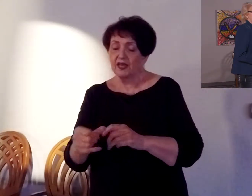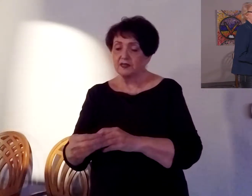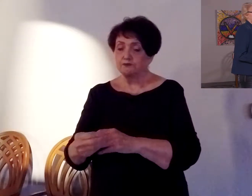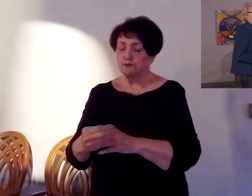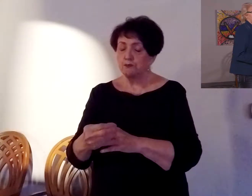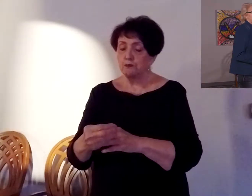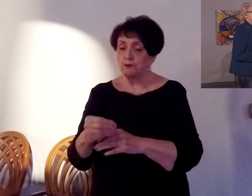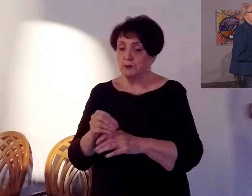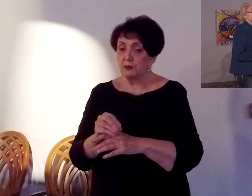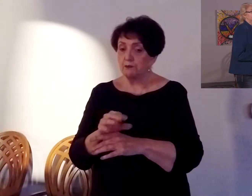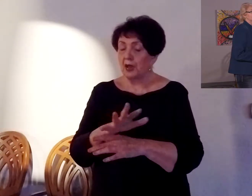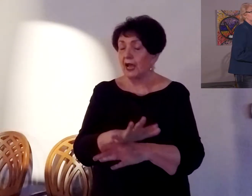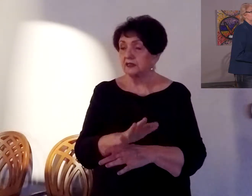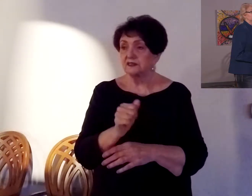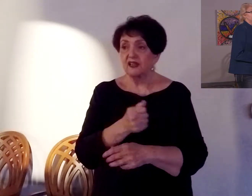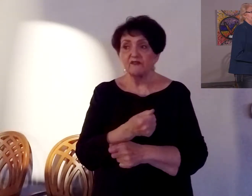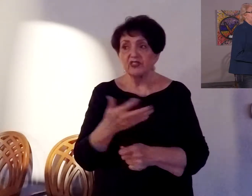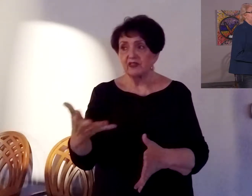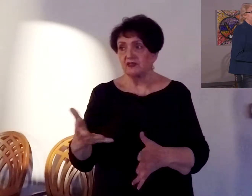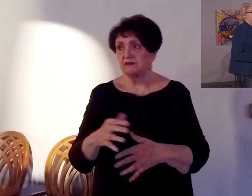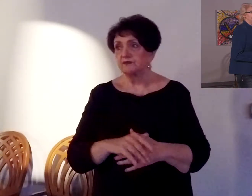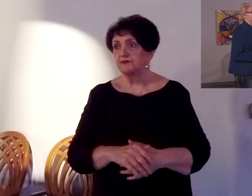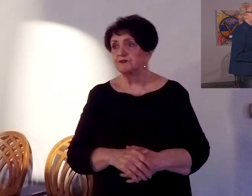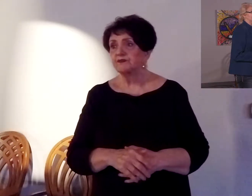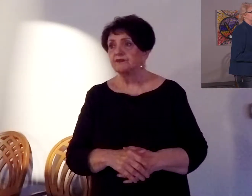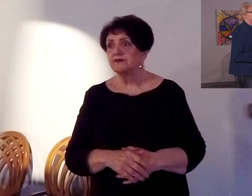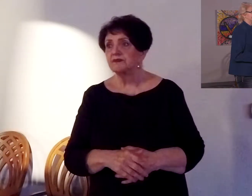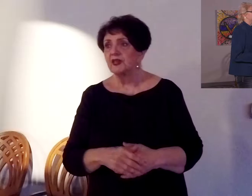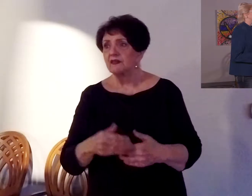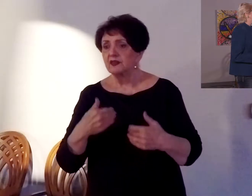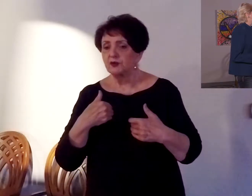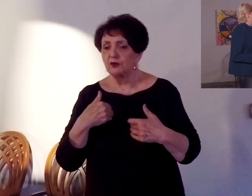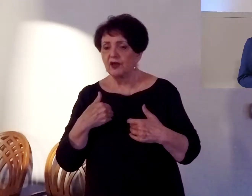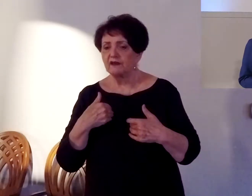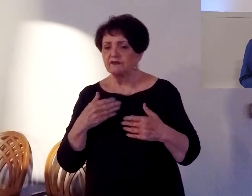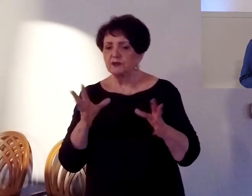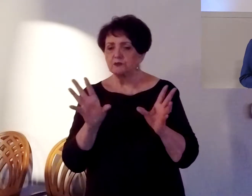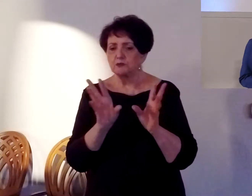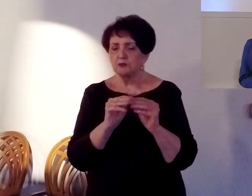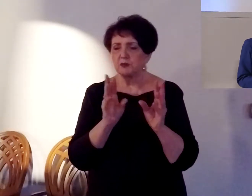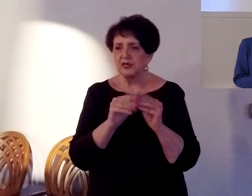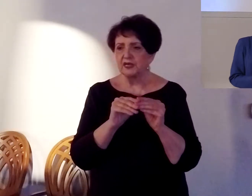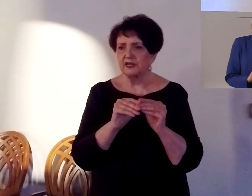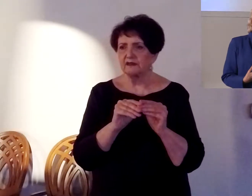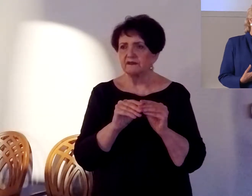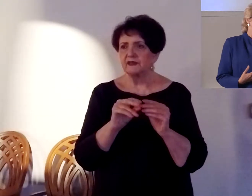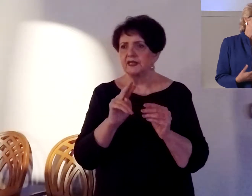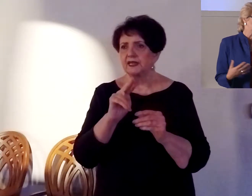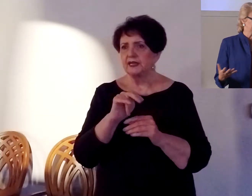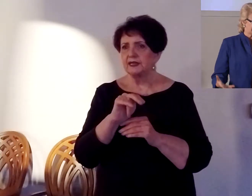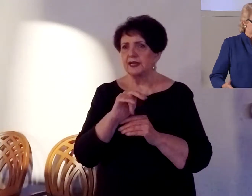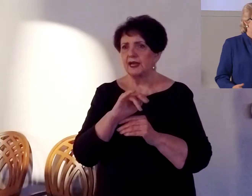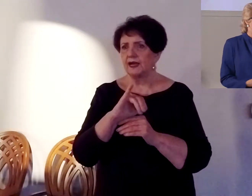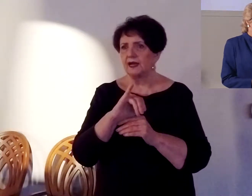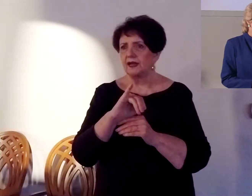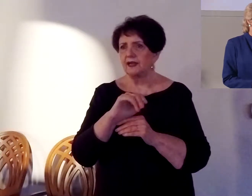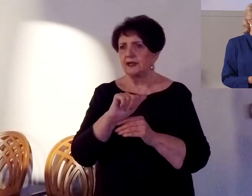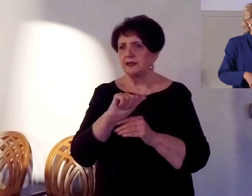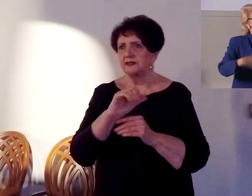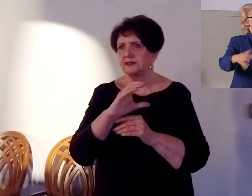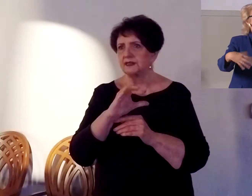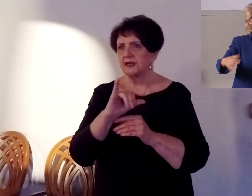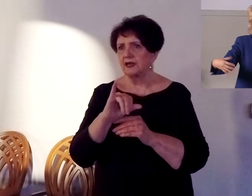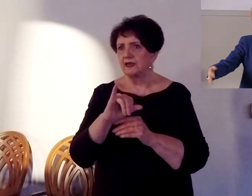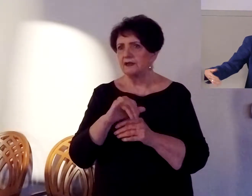things. And then, of course, then we had the Council of Nicaea and the Council of Trent. Well, they only had these